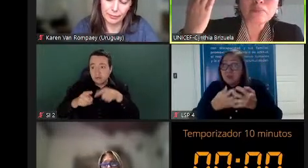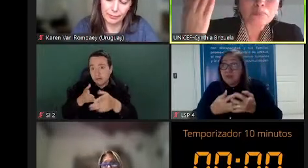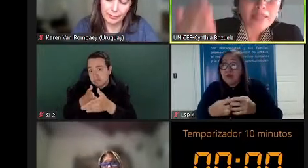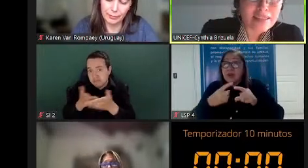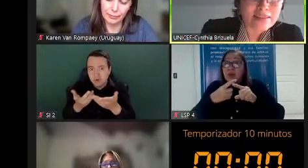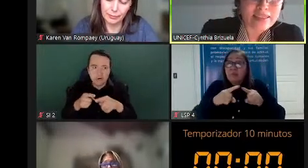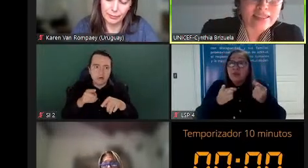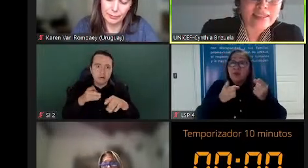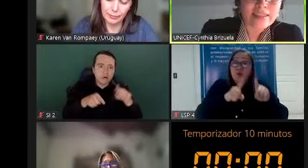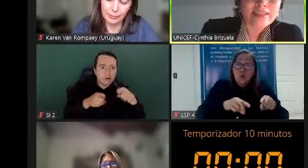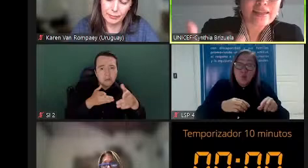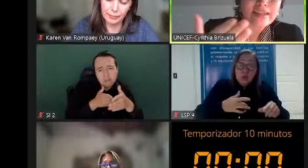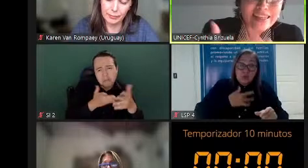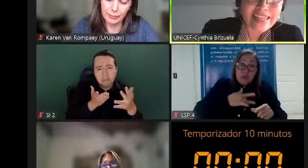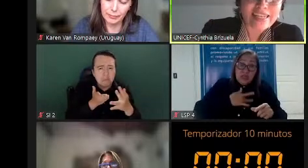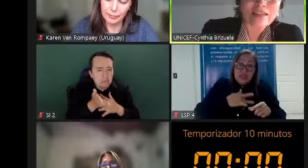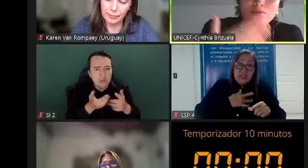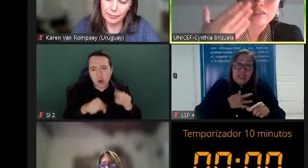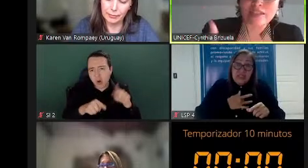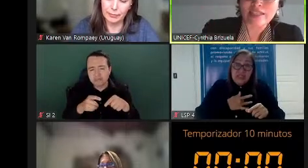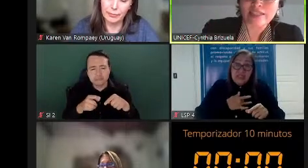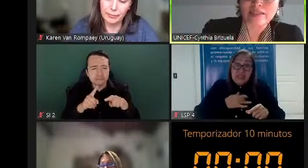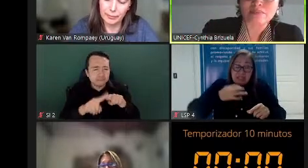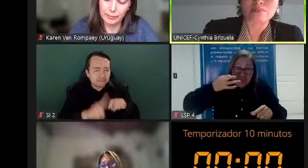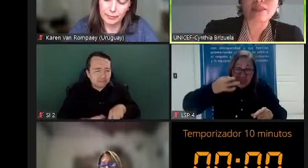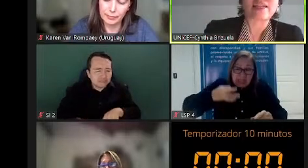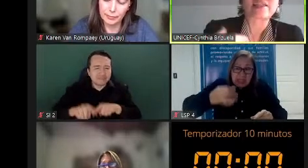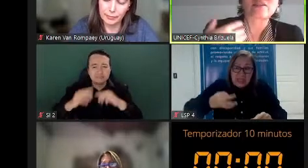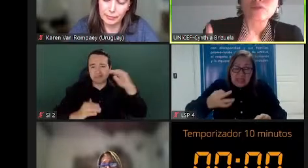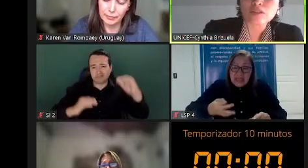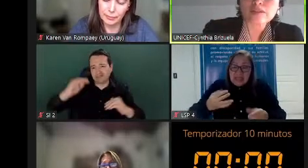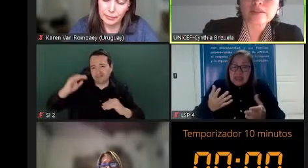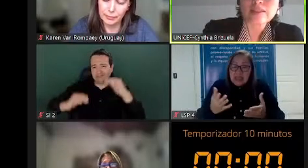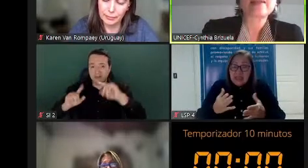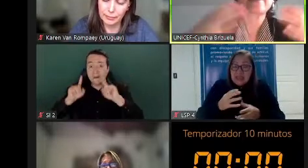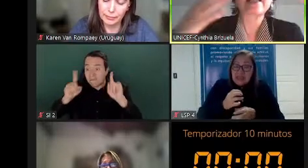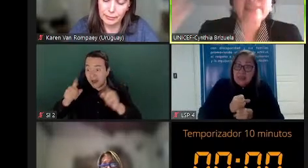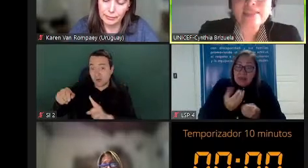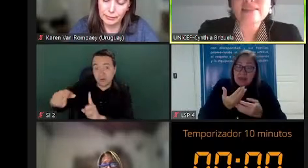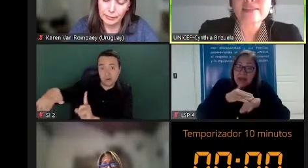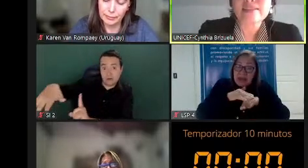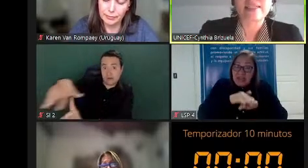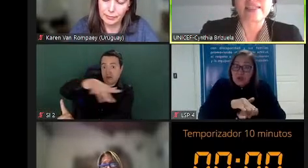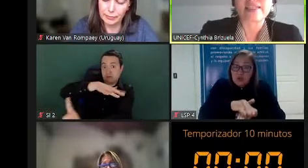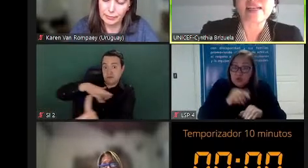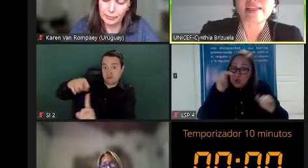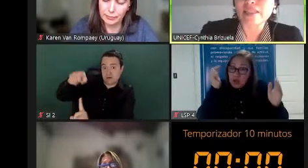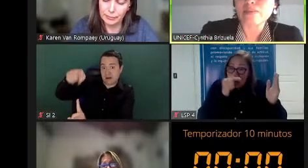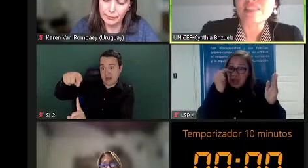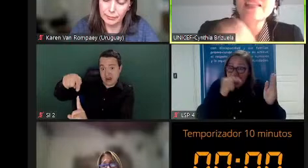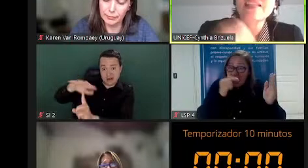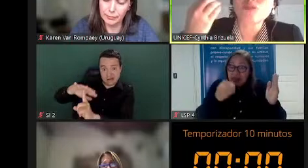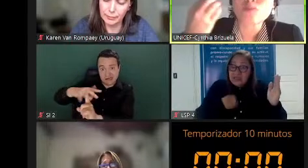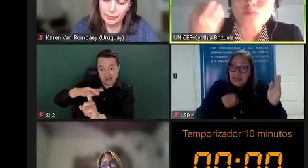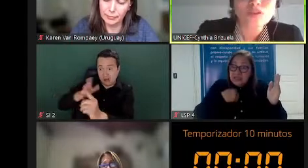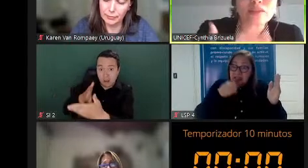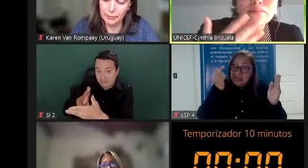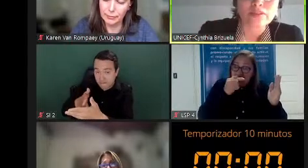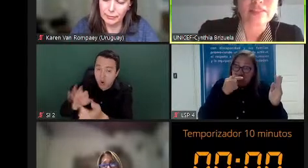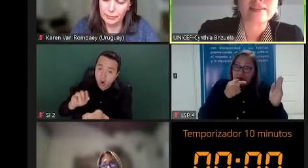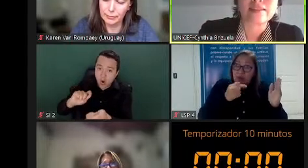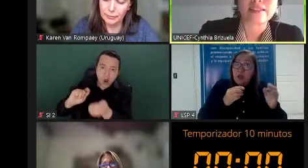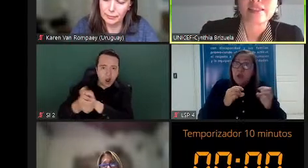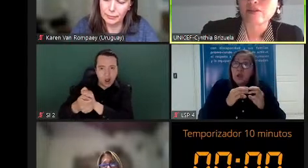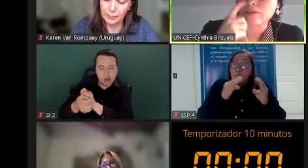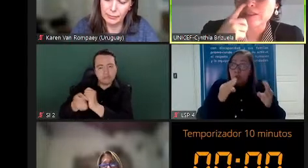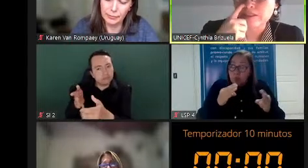them are more complex but when the environment generates a barrier for inclusion that's where we